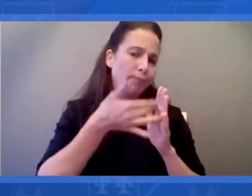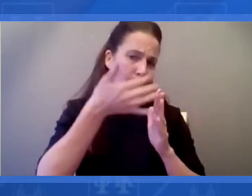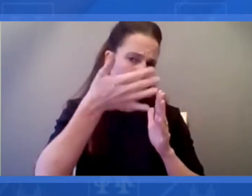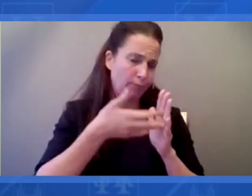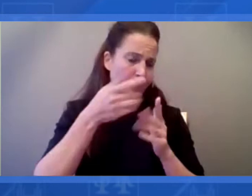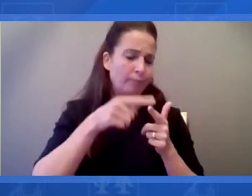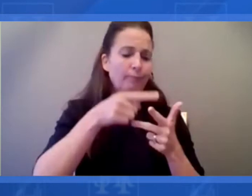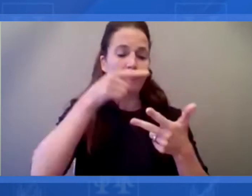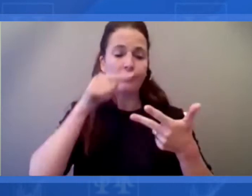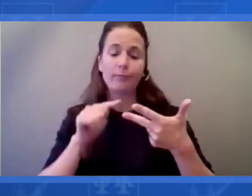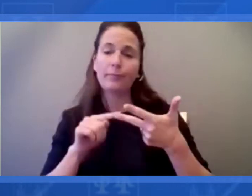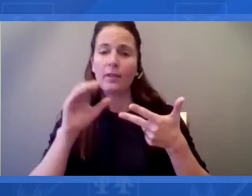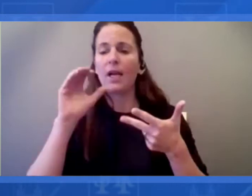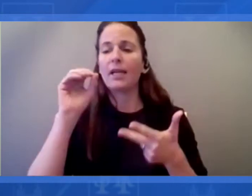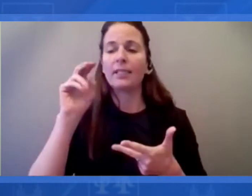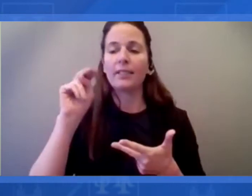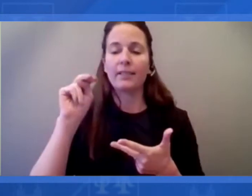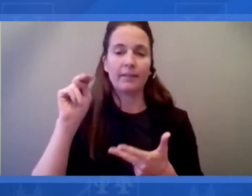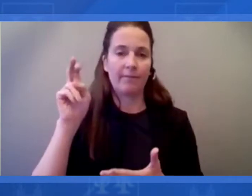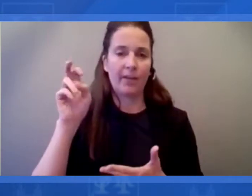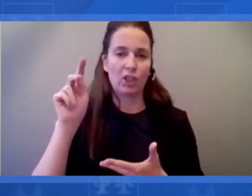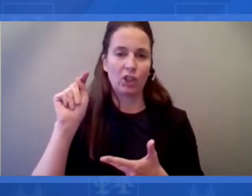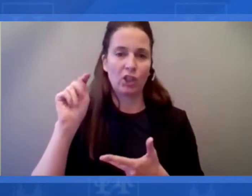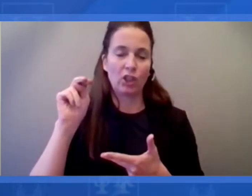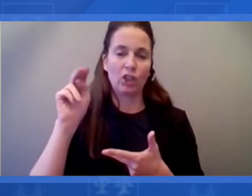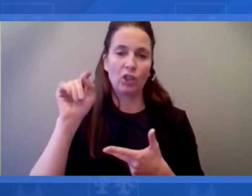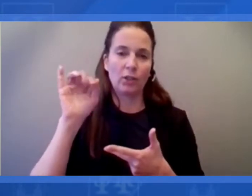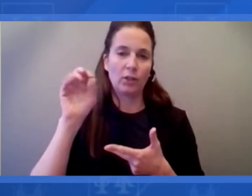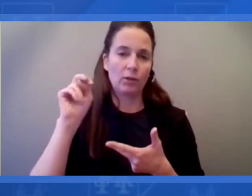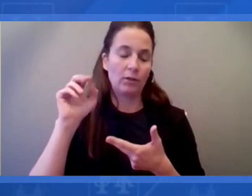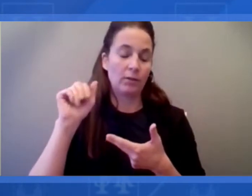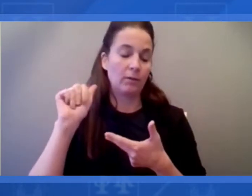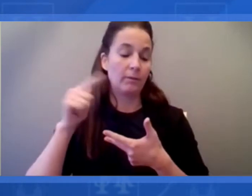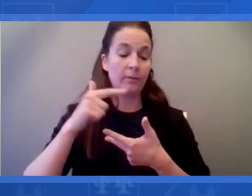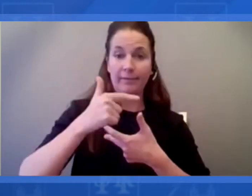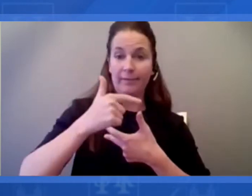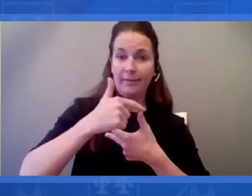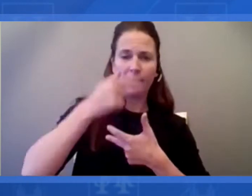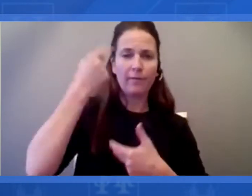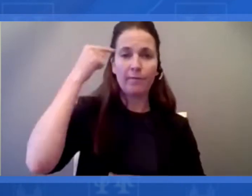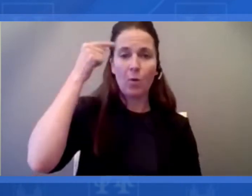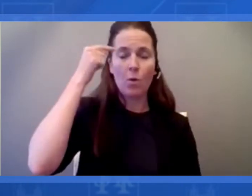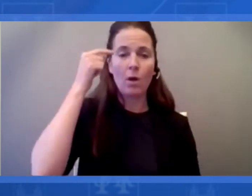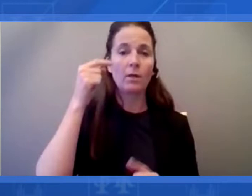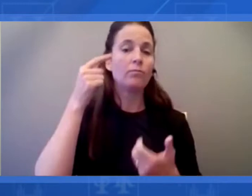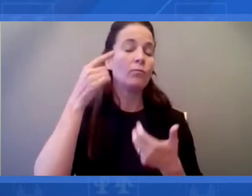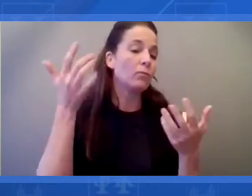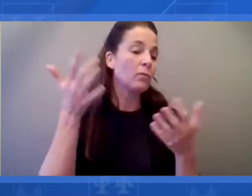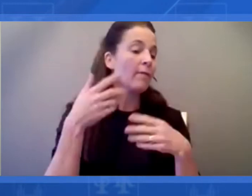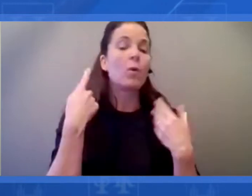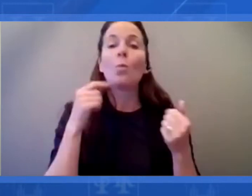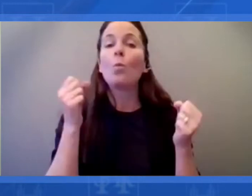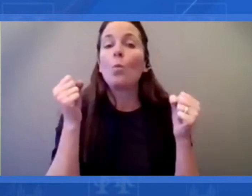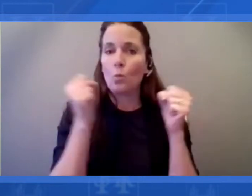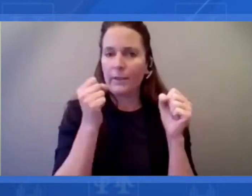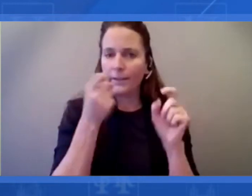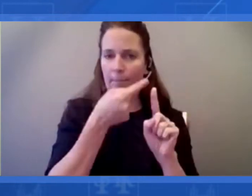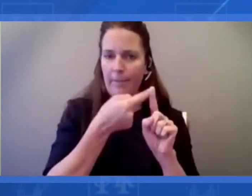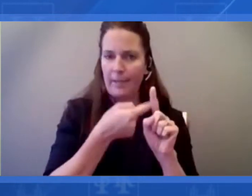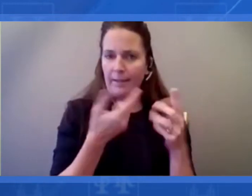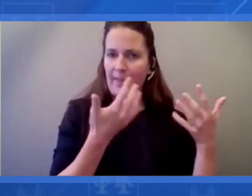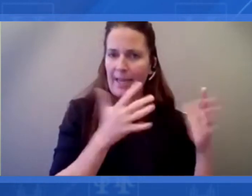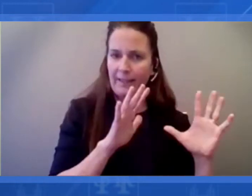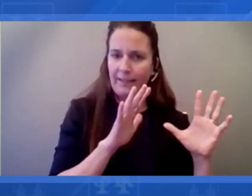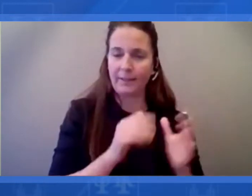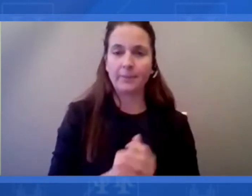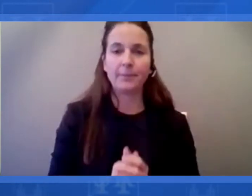covers seasonal, where the eligibility would be for trips for winter months only. Fare